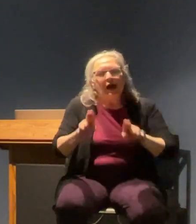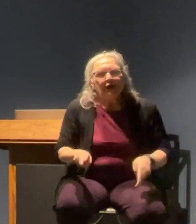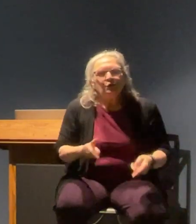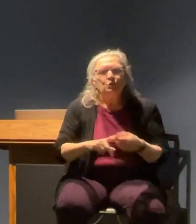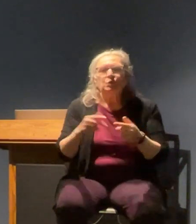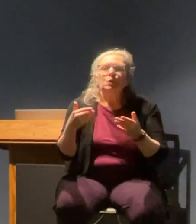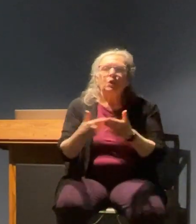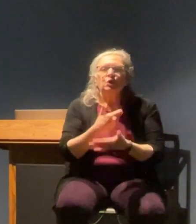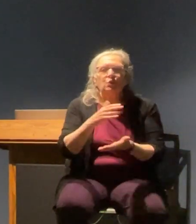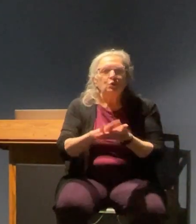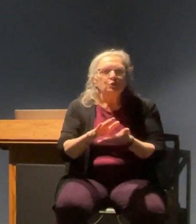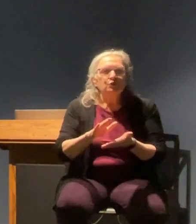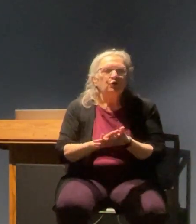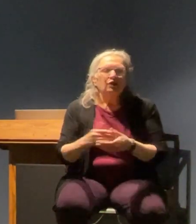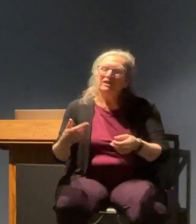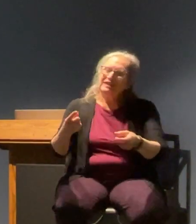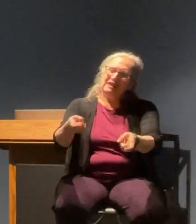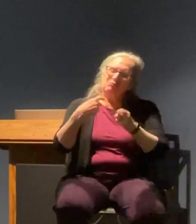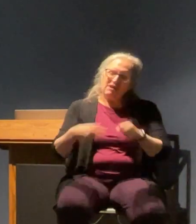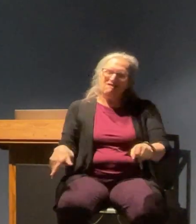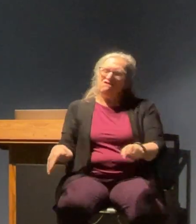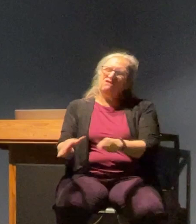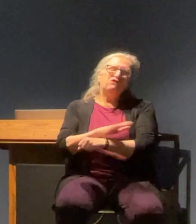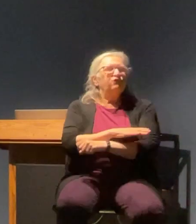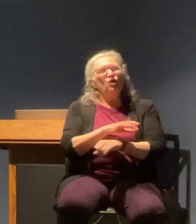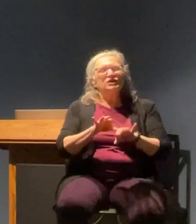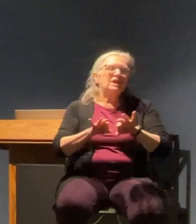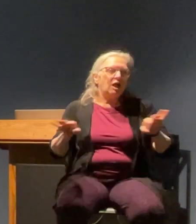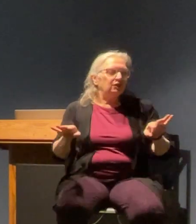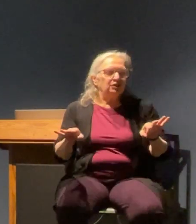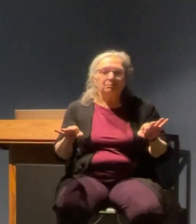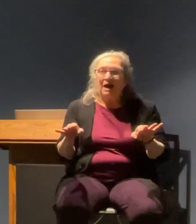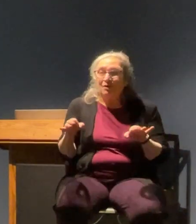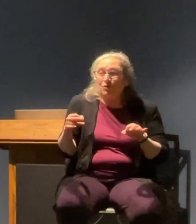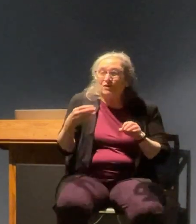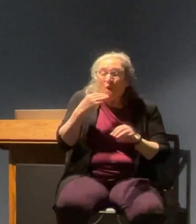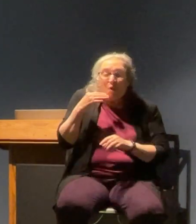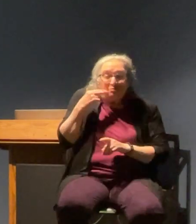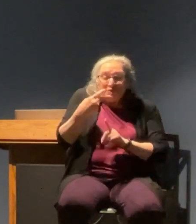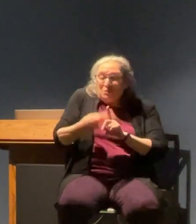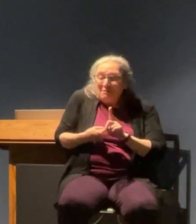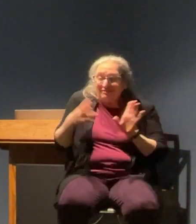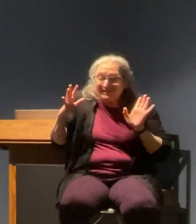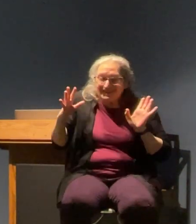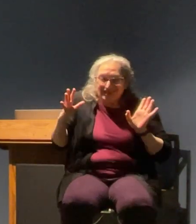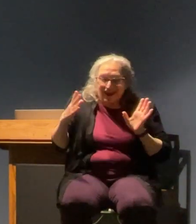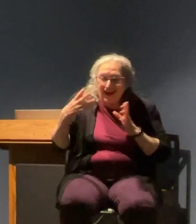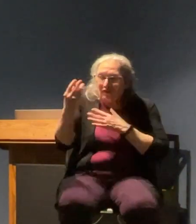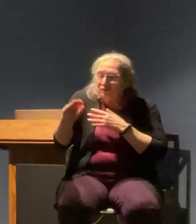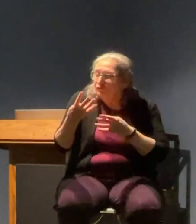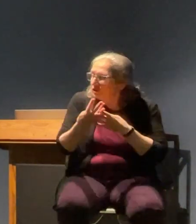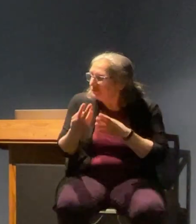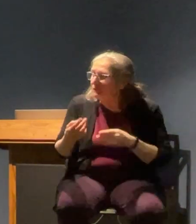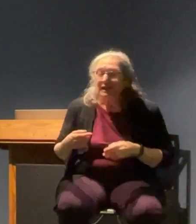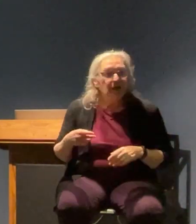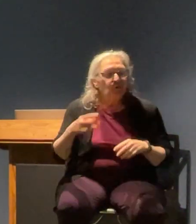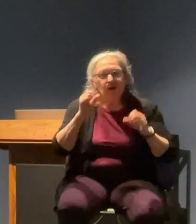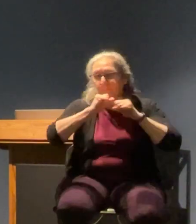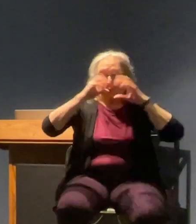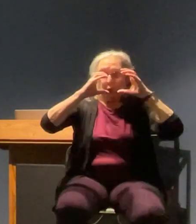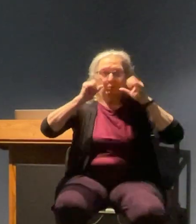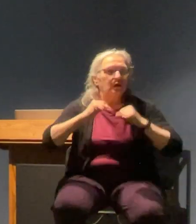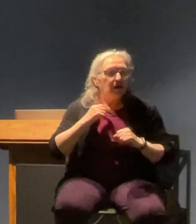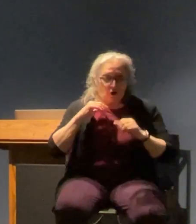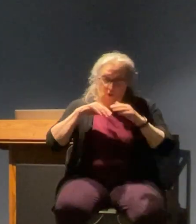I was awarded nearly a full scholarship within 2 months of being home. And that right there was an eye-opener because going into the